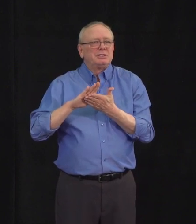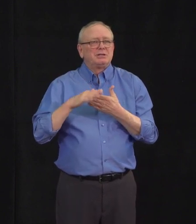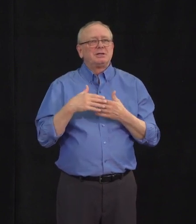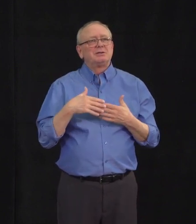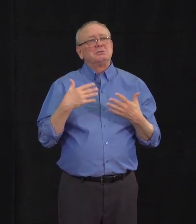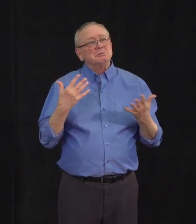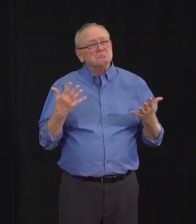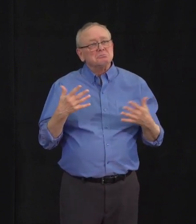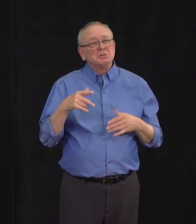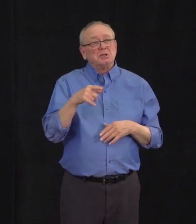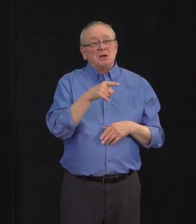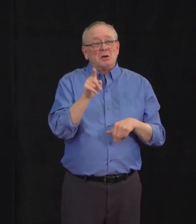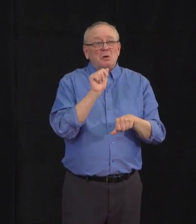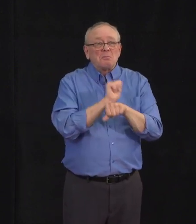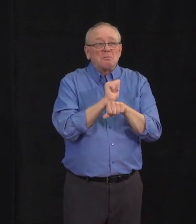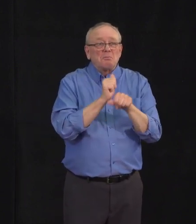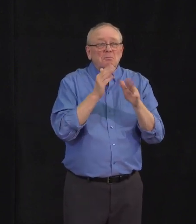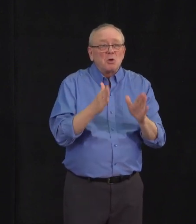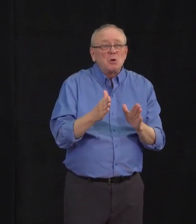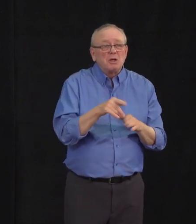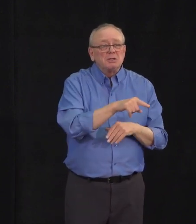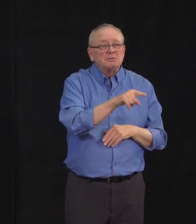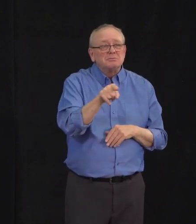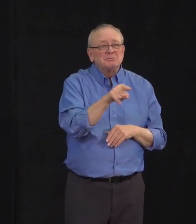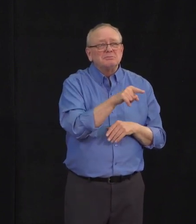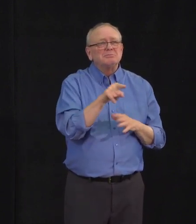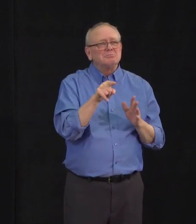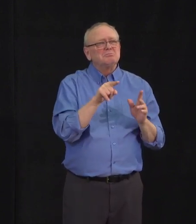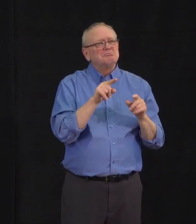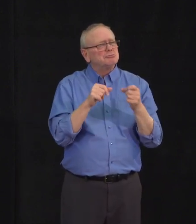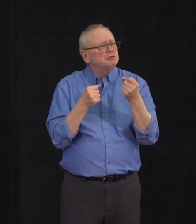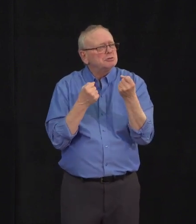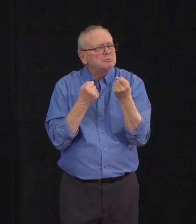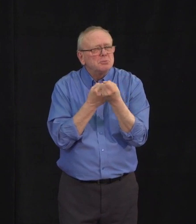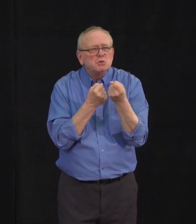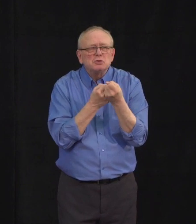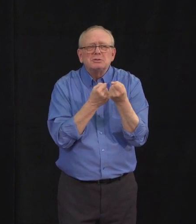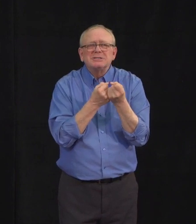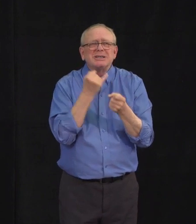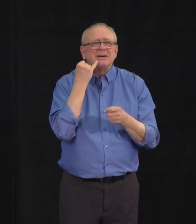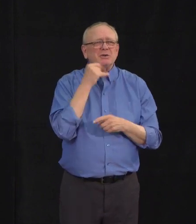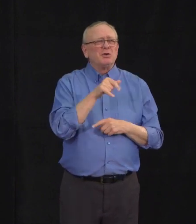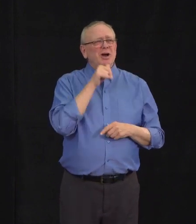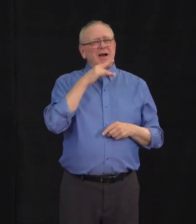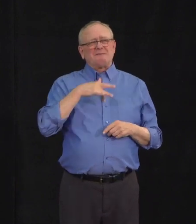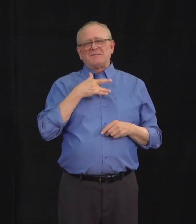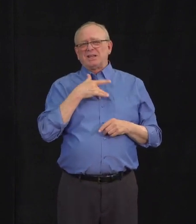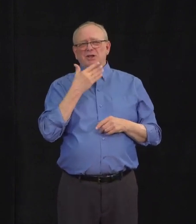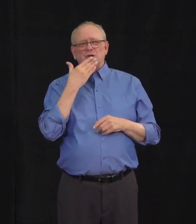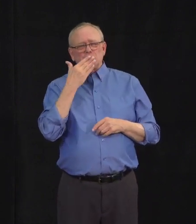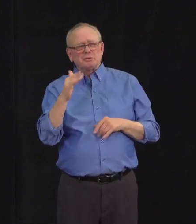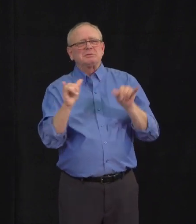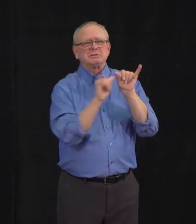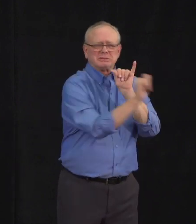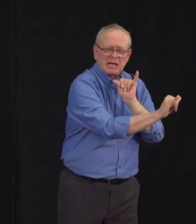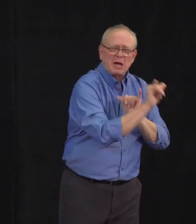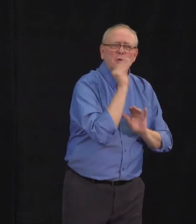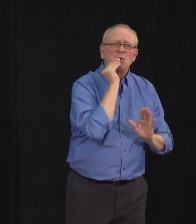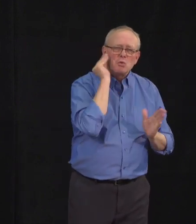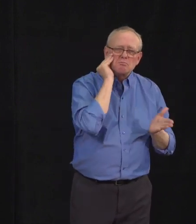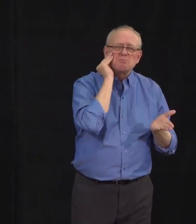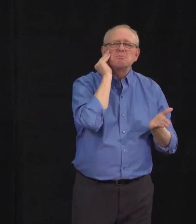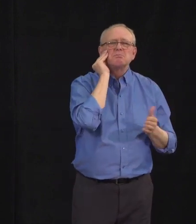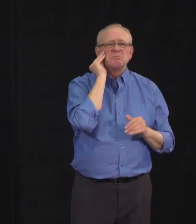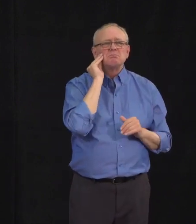they're supported if they're not feeling well, they're supported financially and otherwise to stay home if they're not feeling well. To